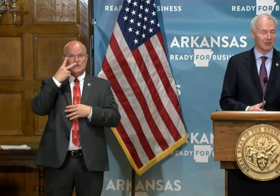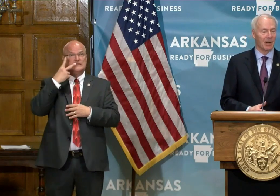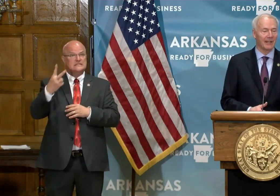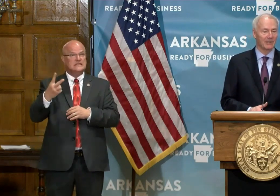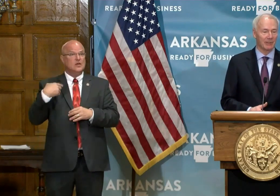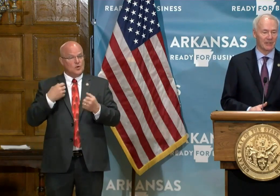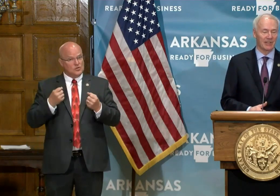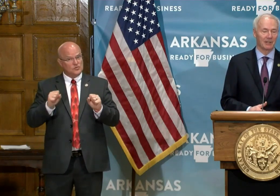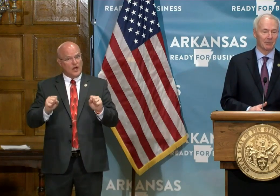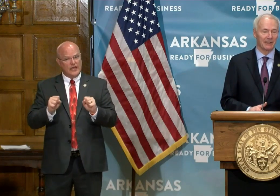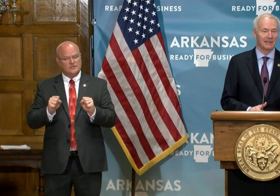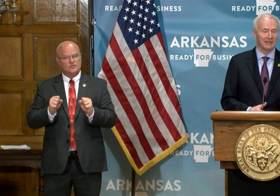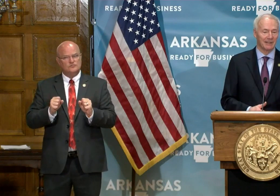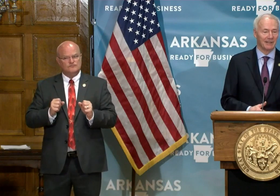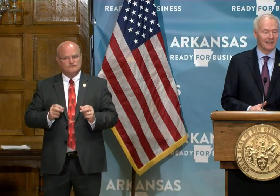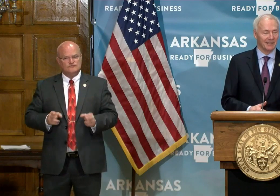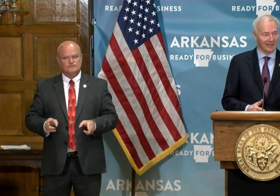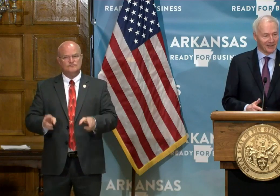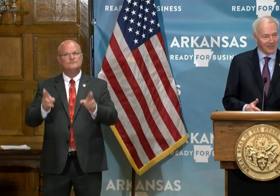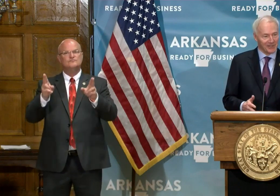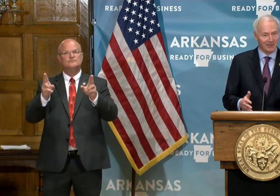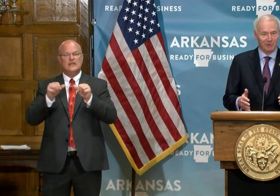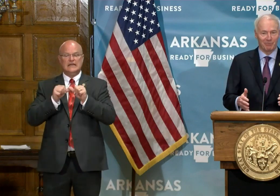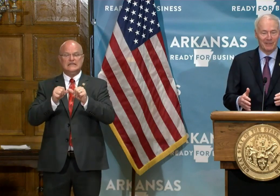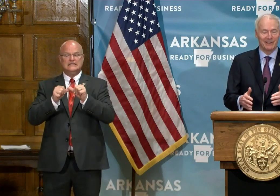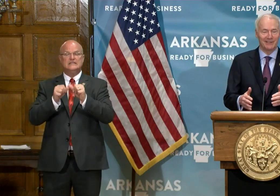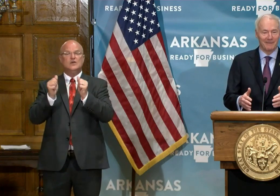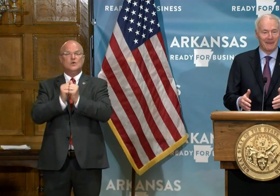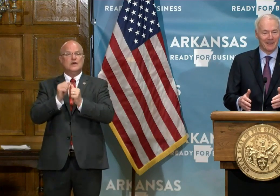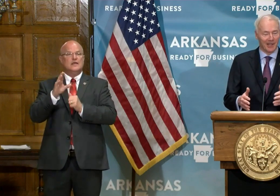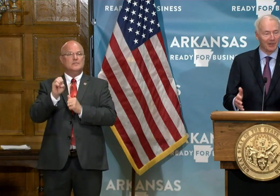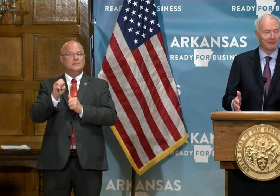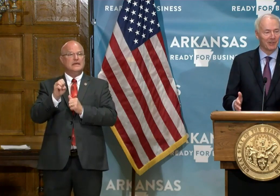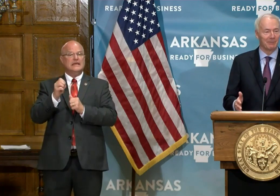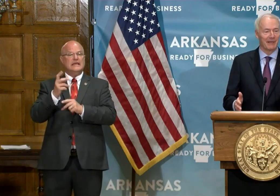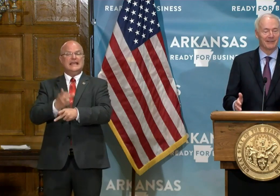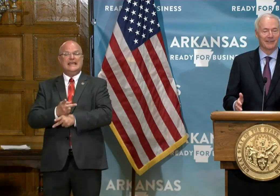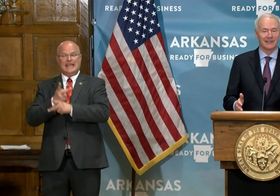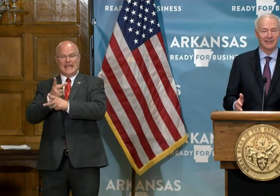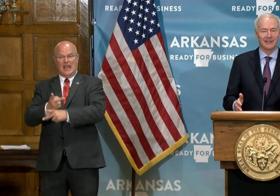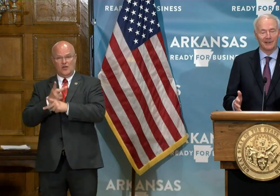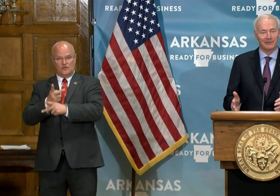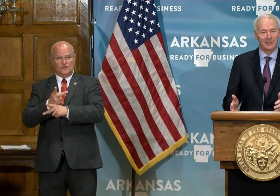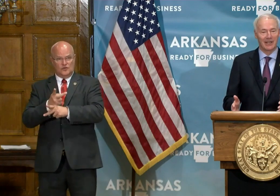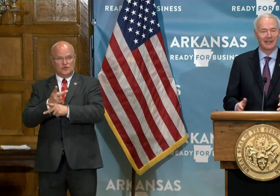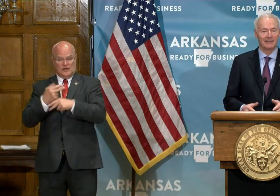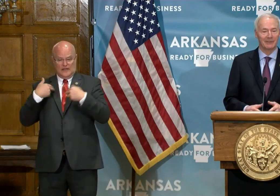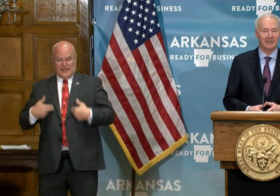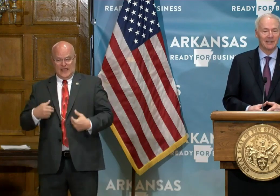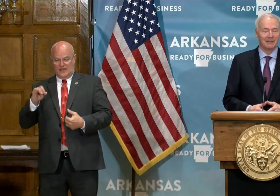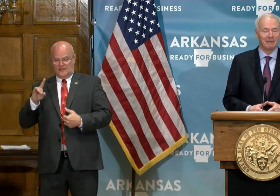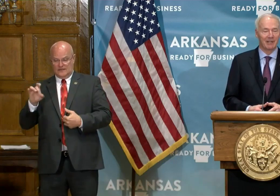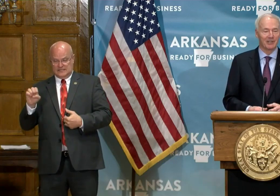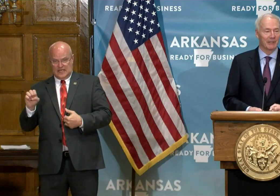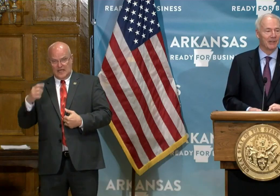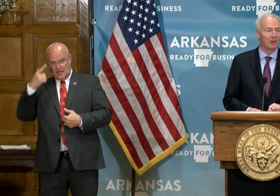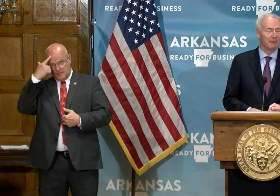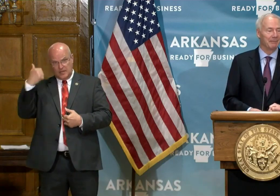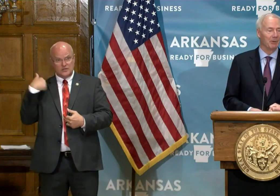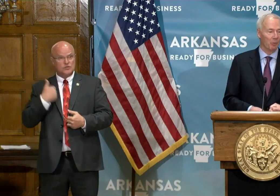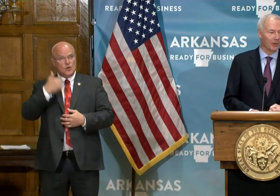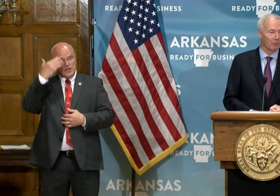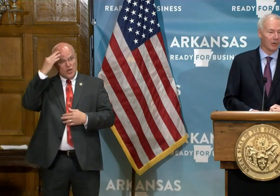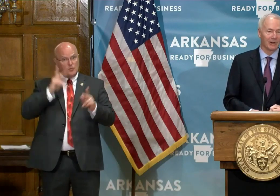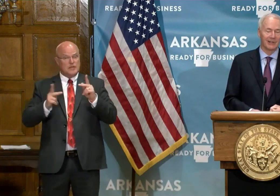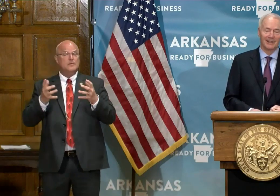we're trying to accelerate it, consistent with being careful about the health side of it, because we